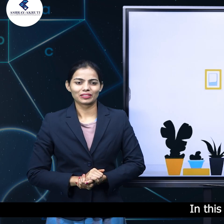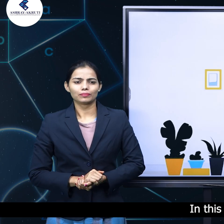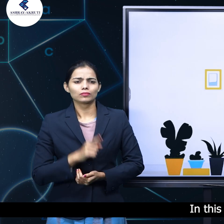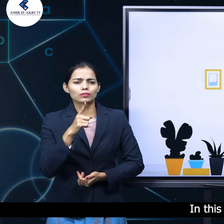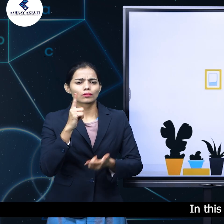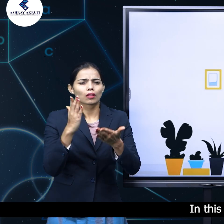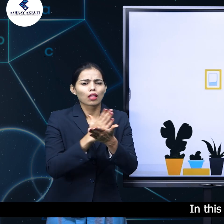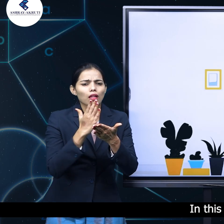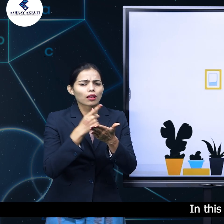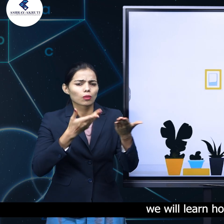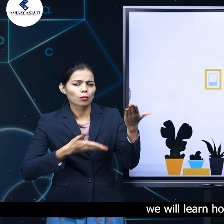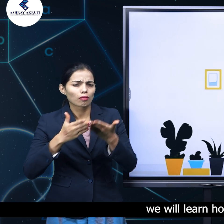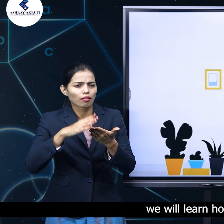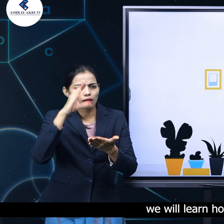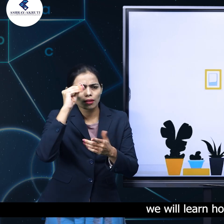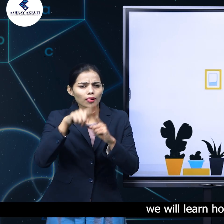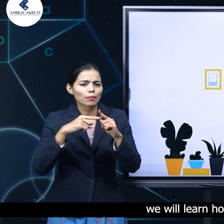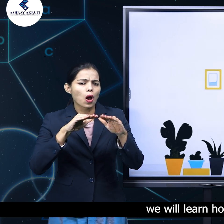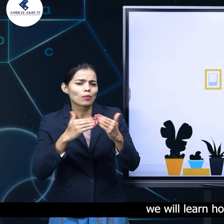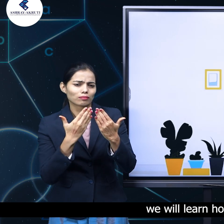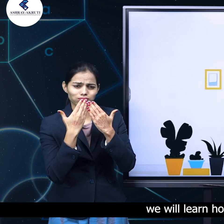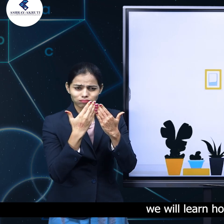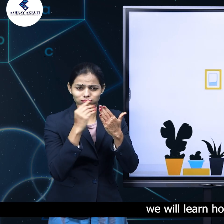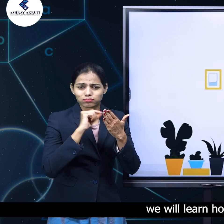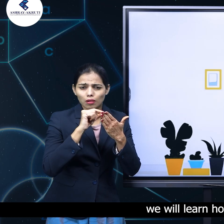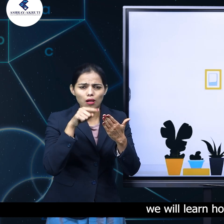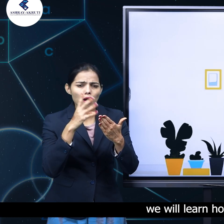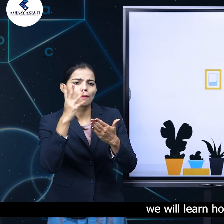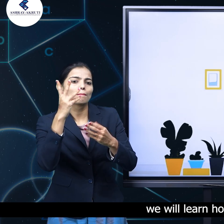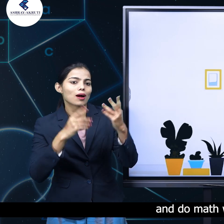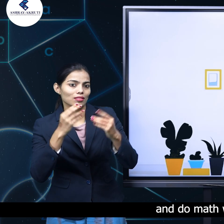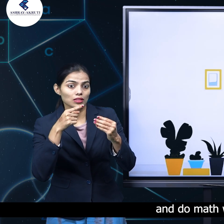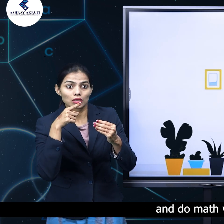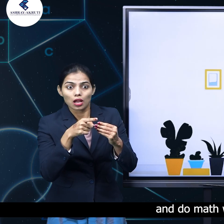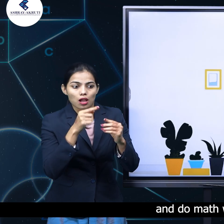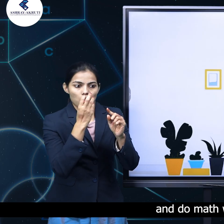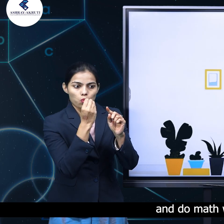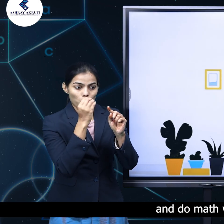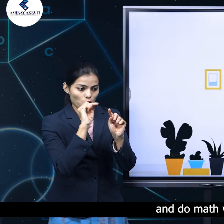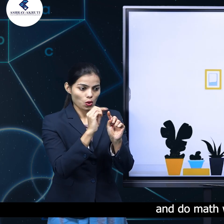In this lesson, we will learn how to read, write, and do math with decimals.